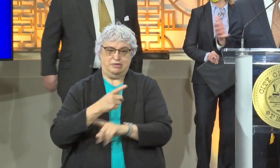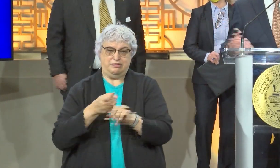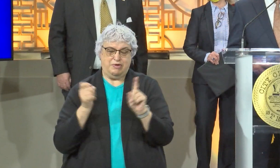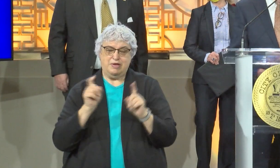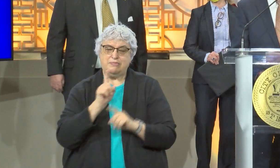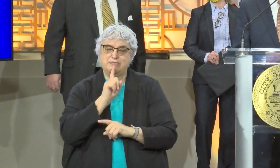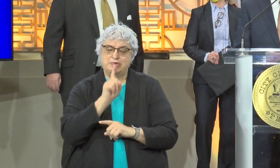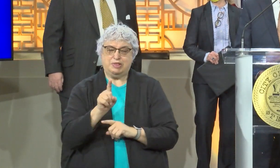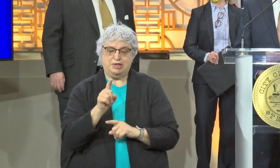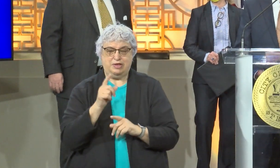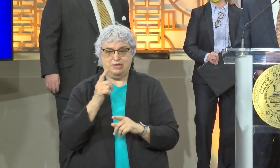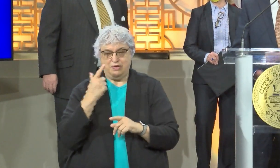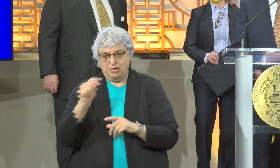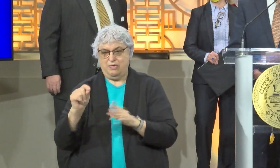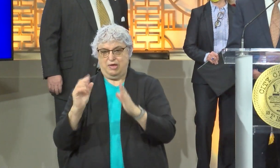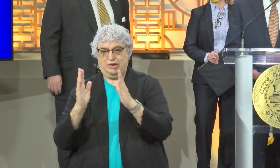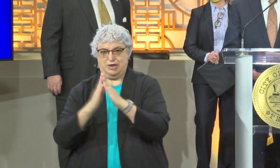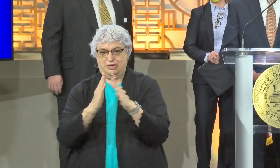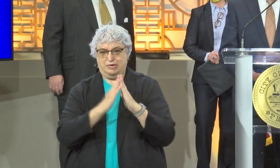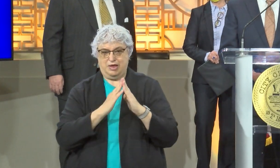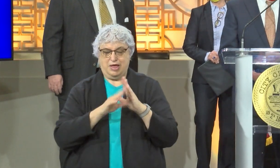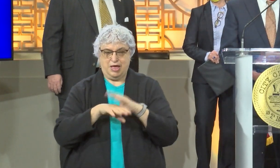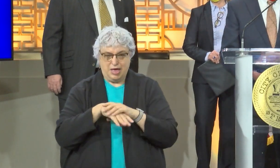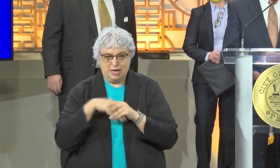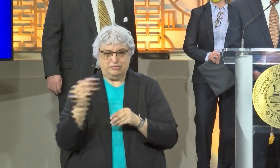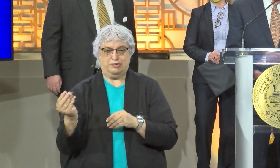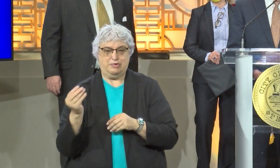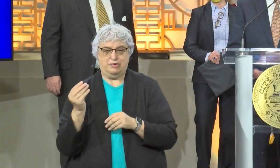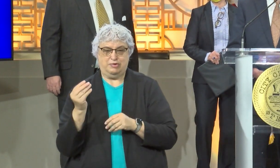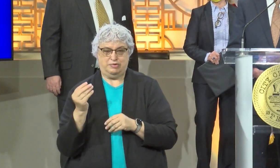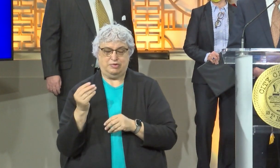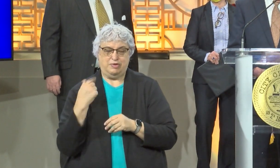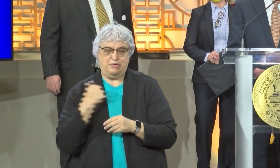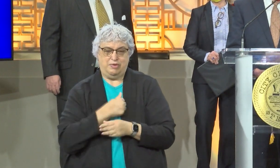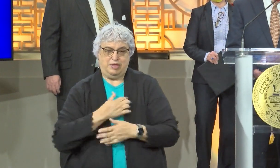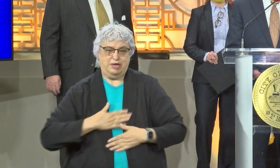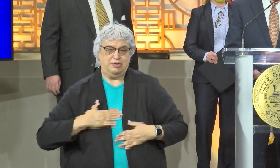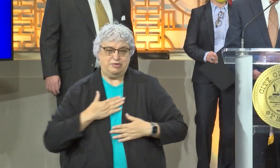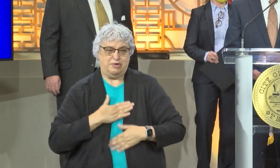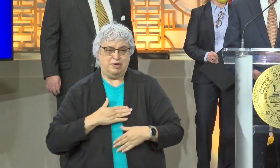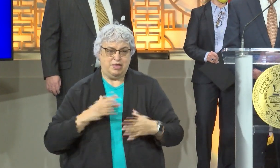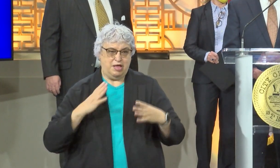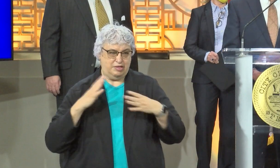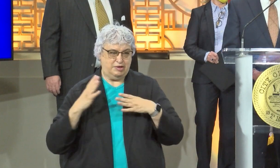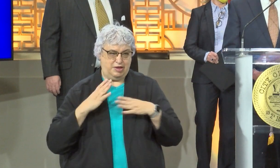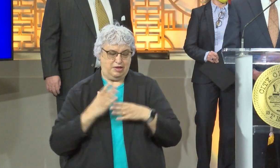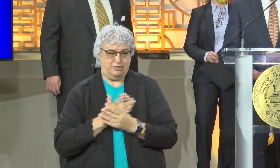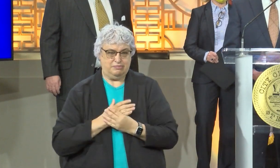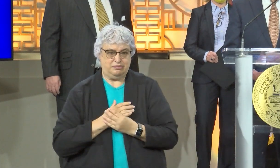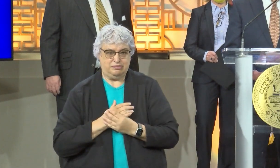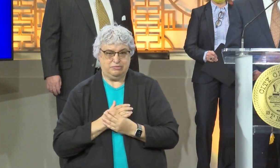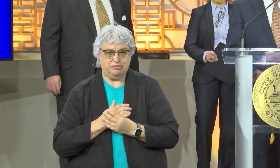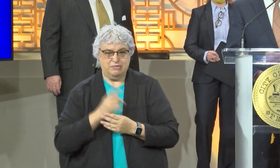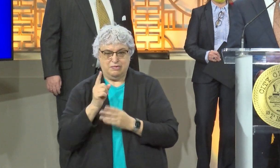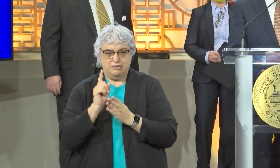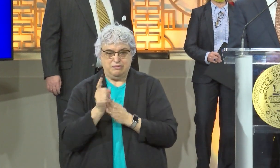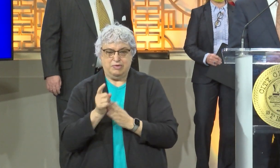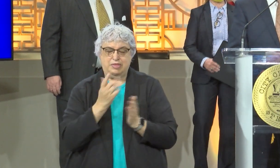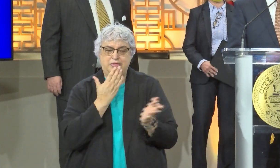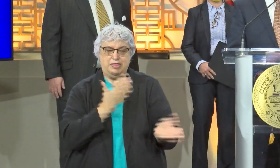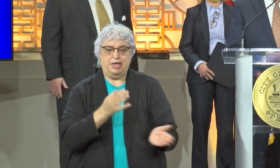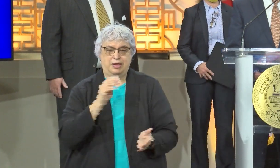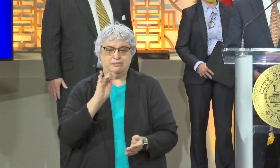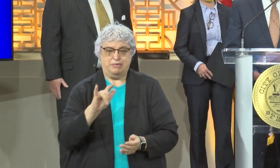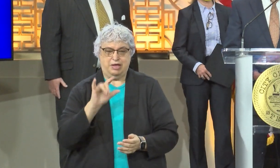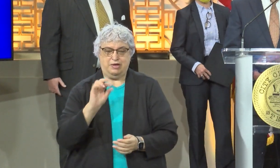actually being in downtown outdoors as we enjoy the holiday. I want to take a moment just to thank the